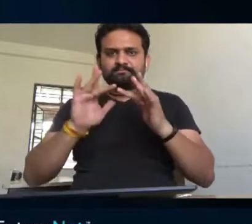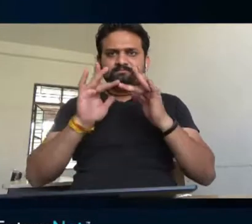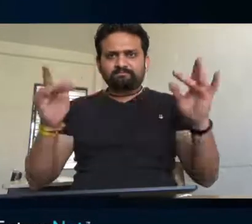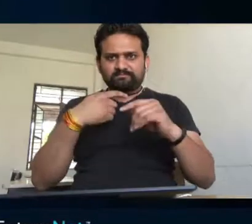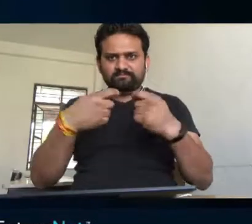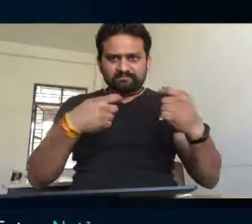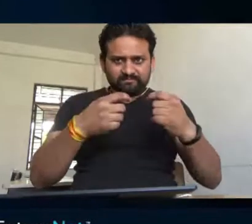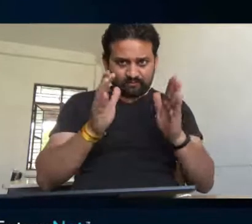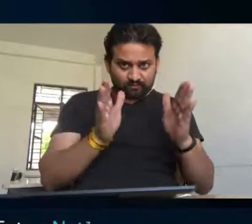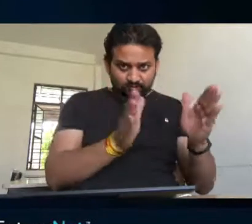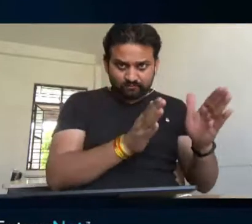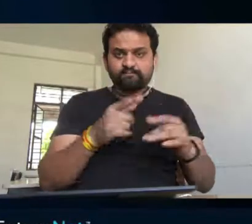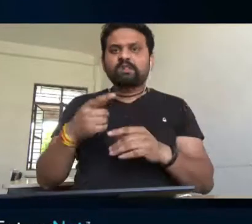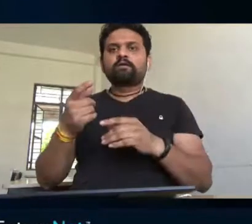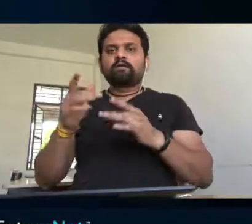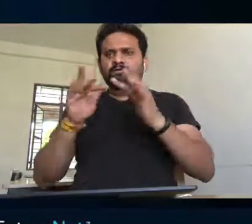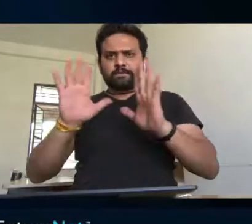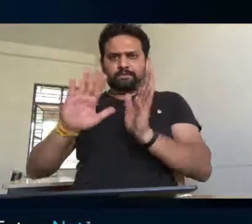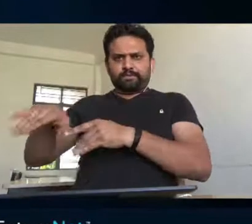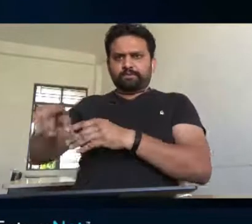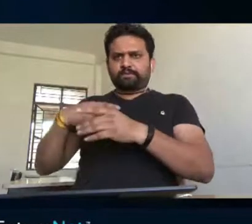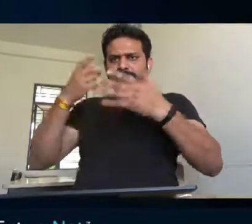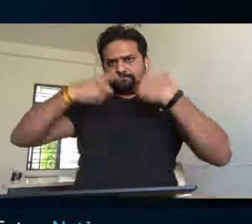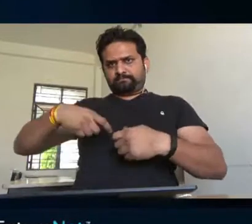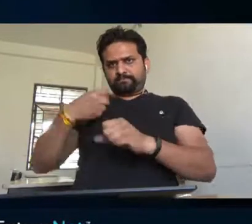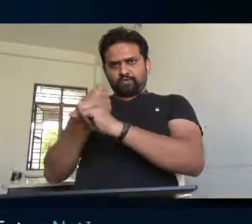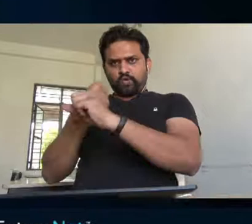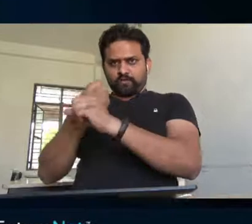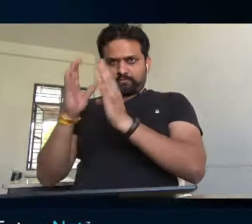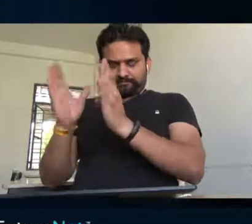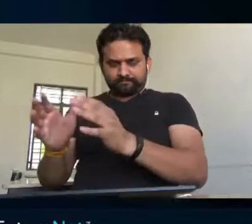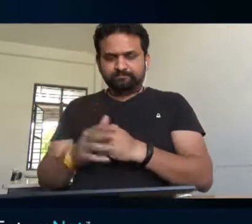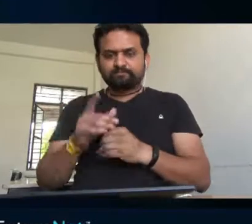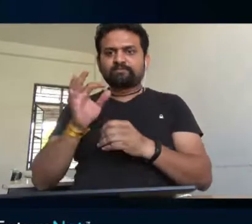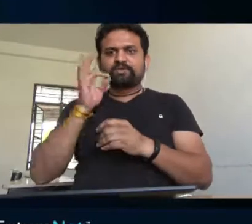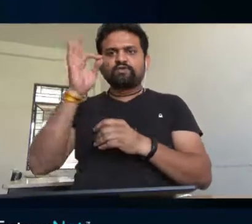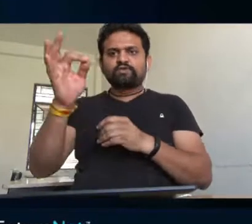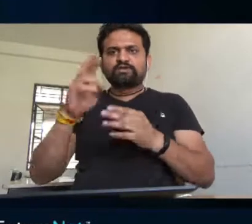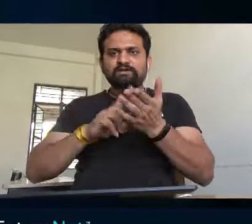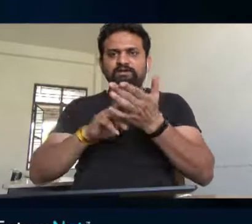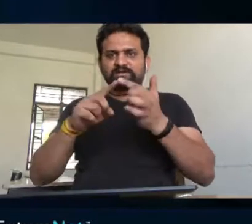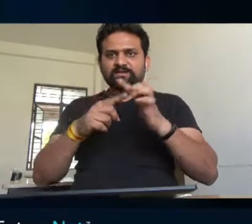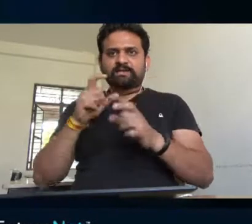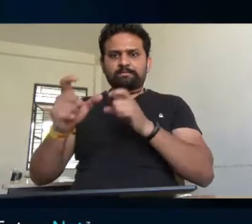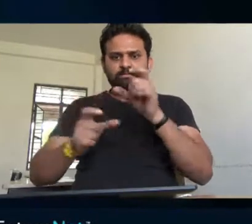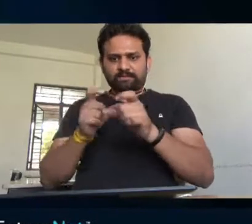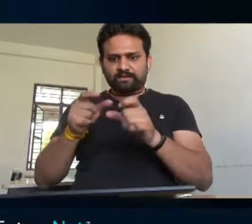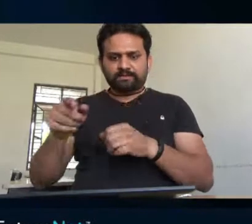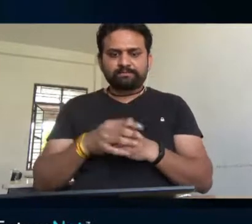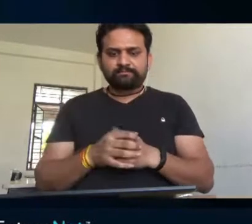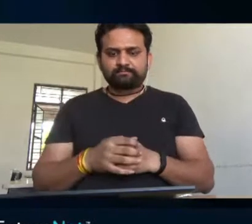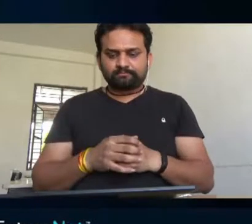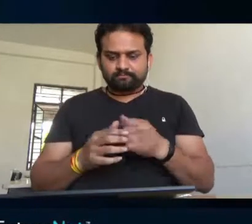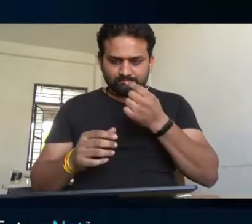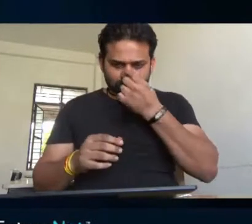you. I want to share with you now this the other point of the ground idea which we had 5 years ago, that we say we want to